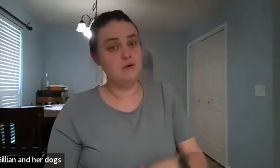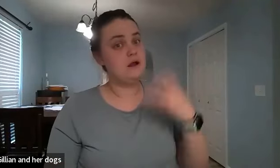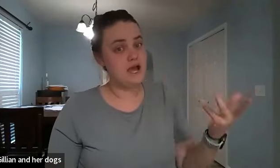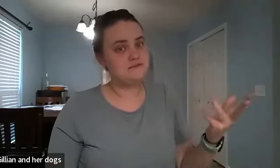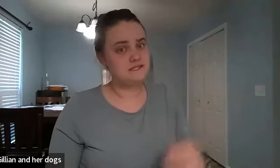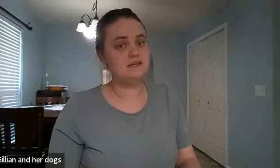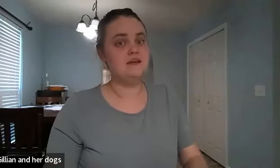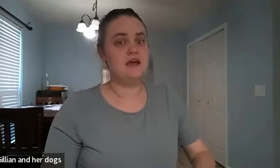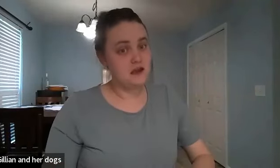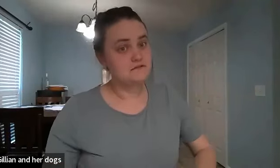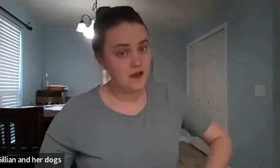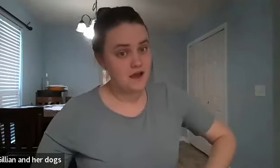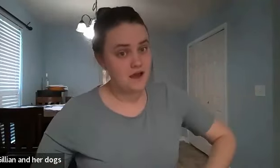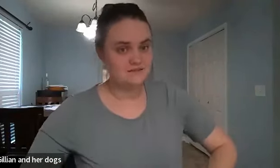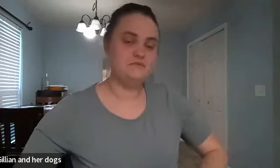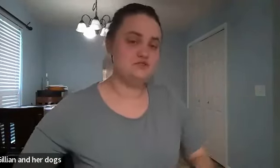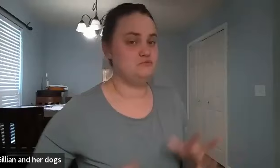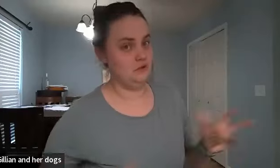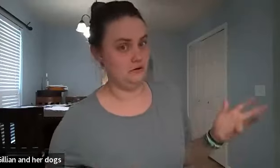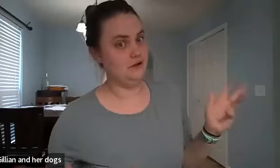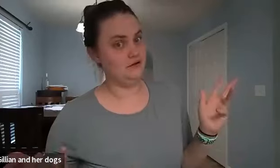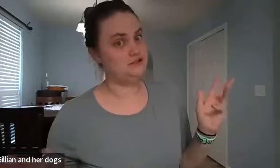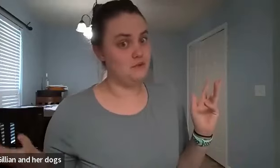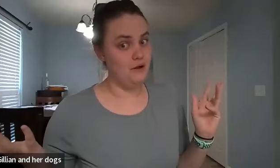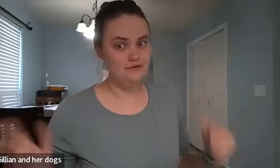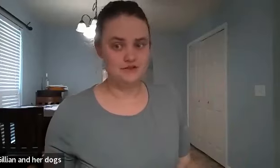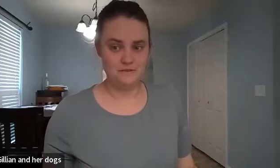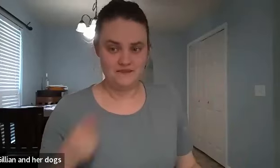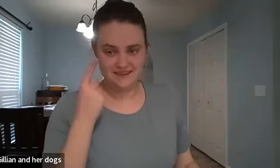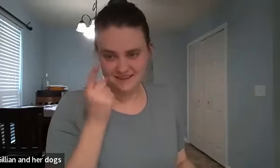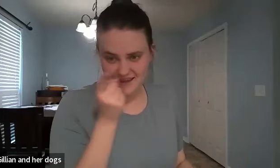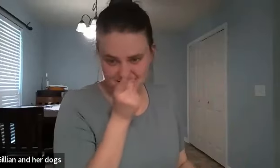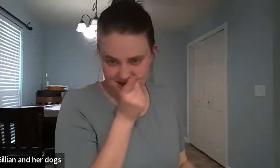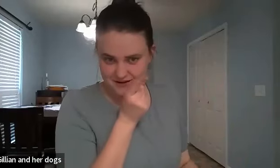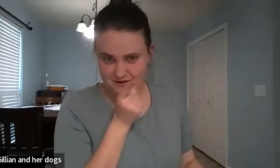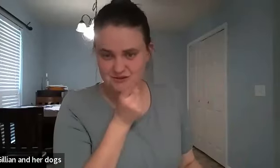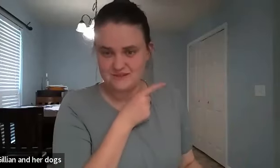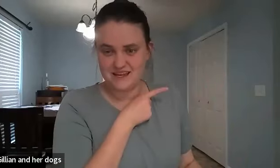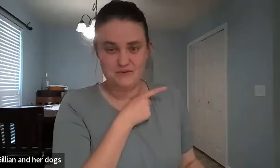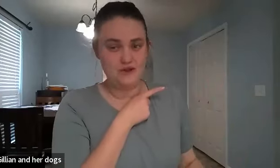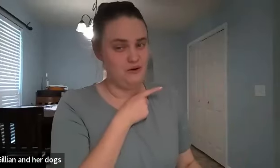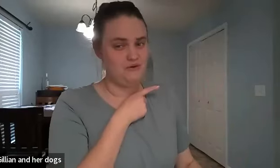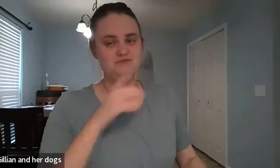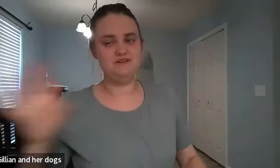or I have seen and I've forgotten, which we do in English as well. So yes, I agree with you, Miss Katie. We always be